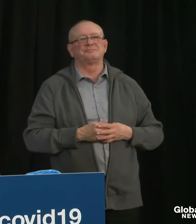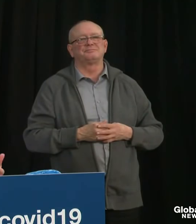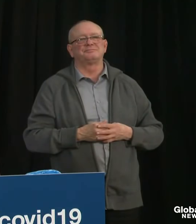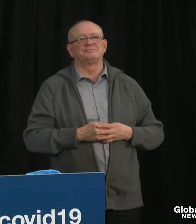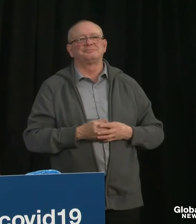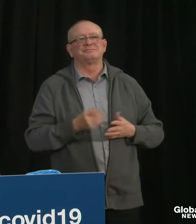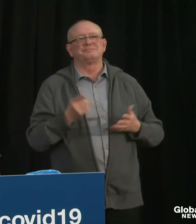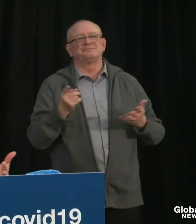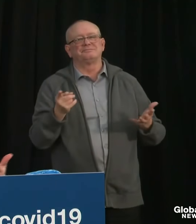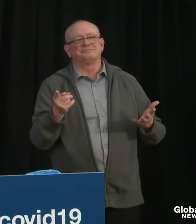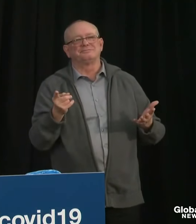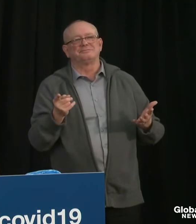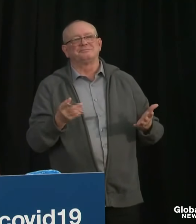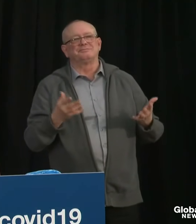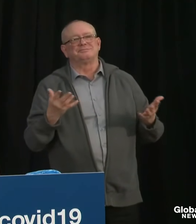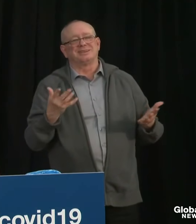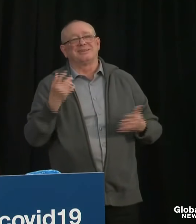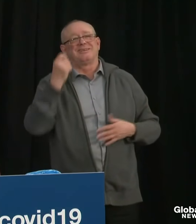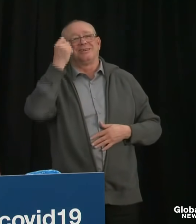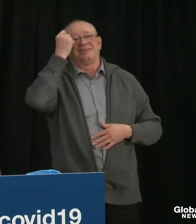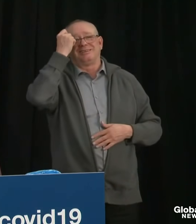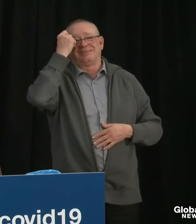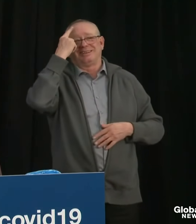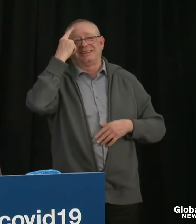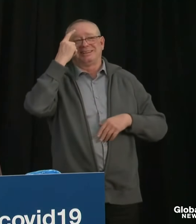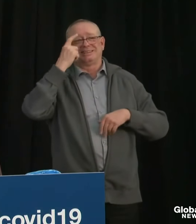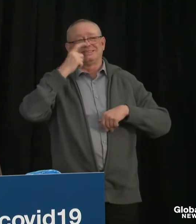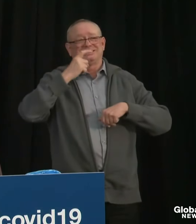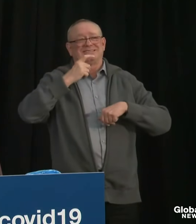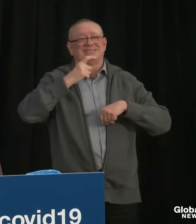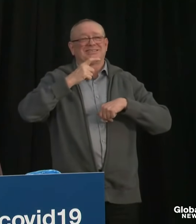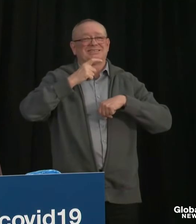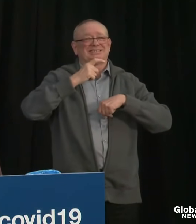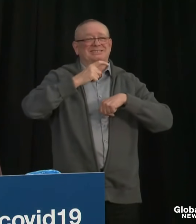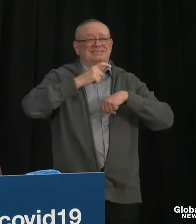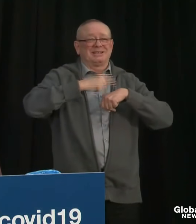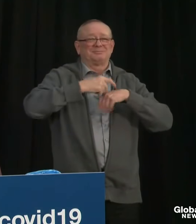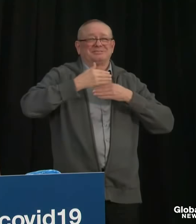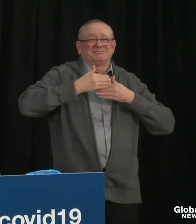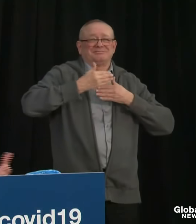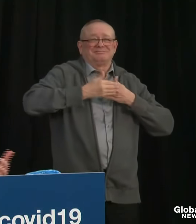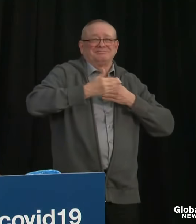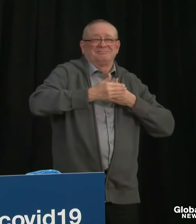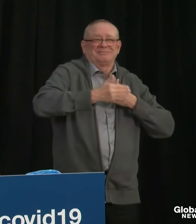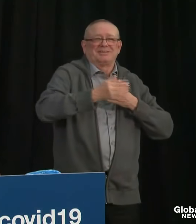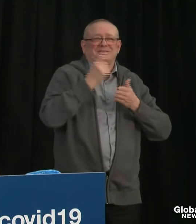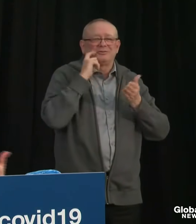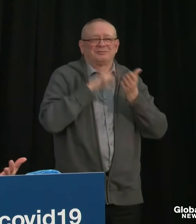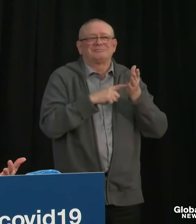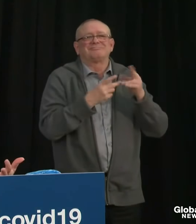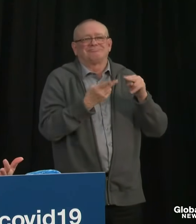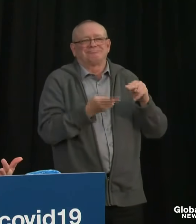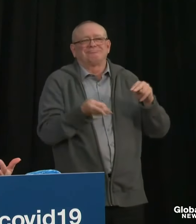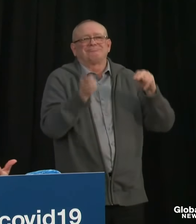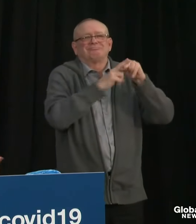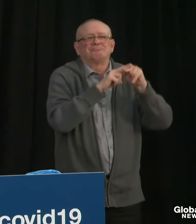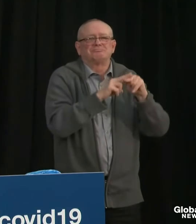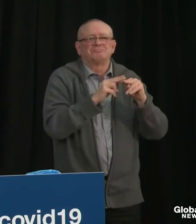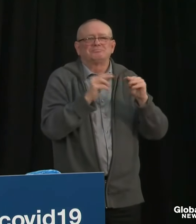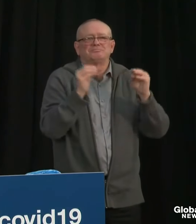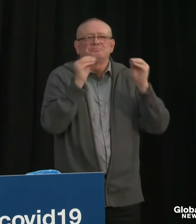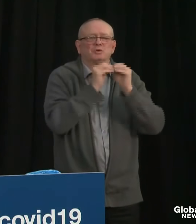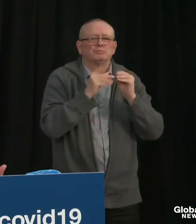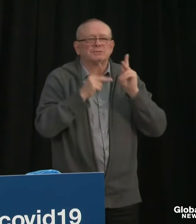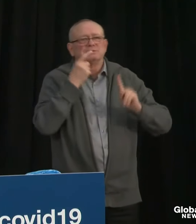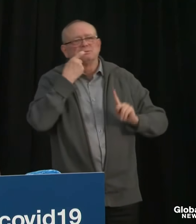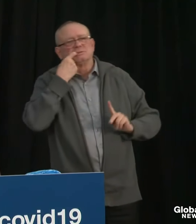cycle of timing of when certain overdoses happen sometimes is linked to the provision